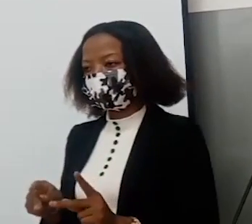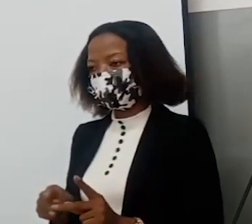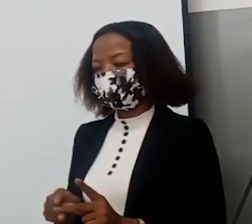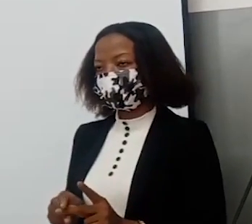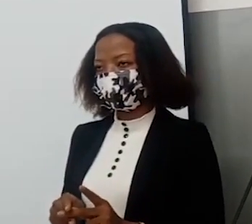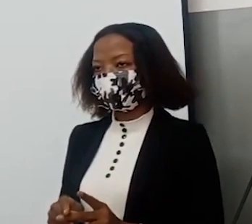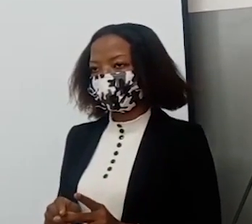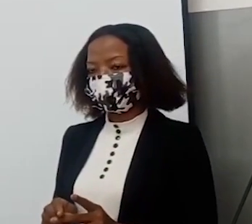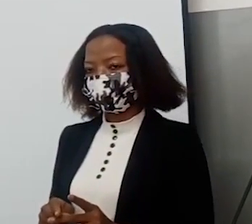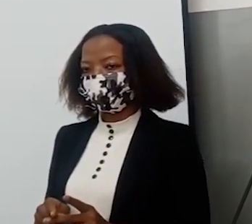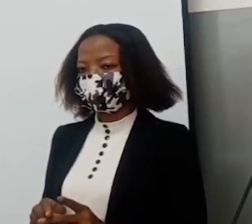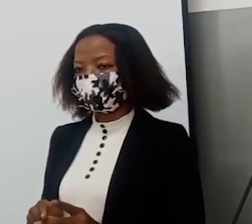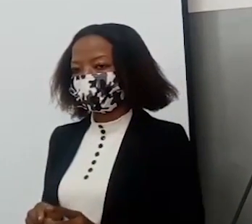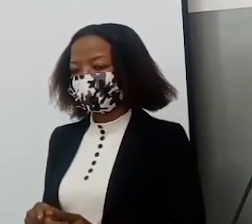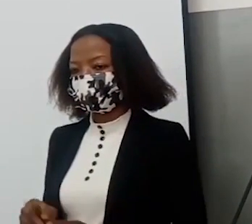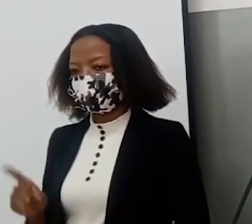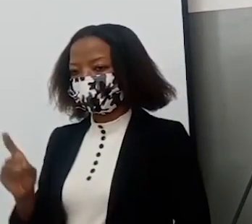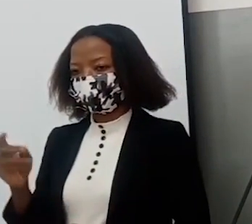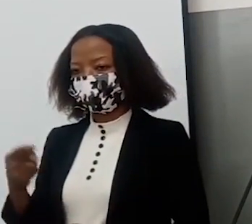system, our DHIS2, we have been